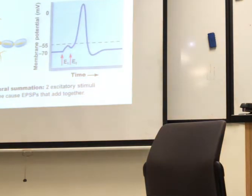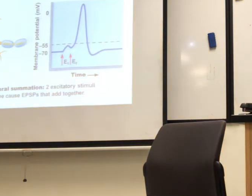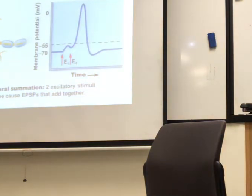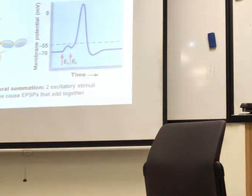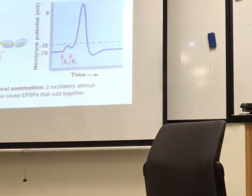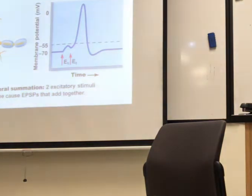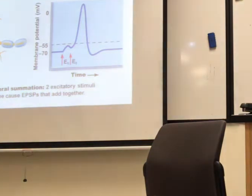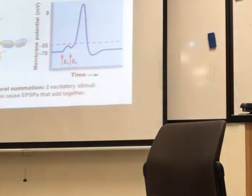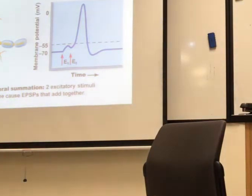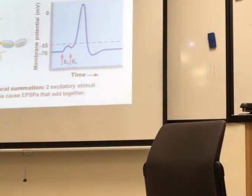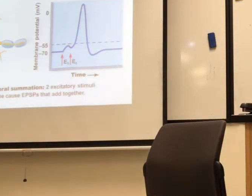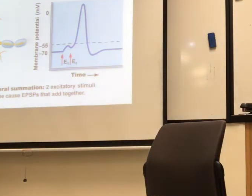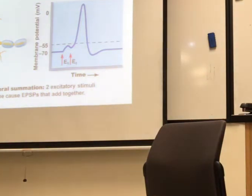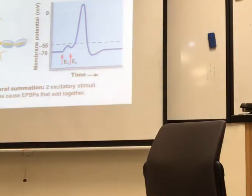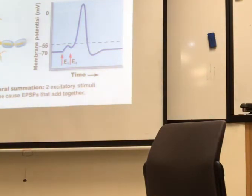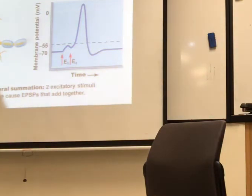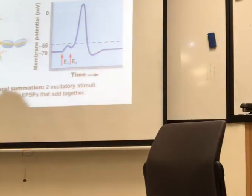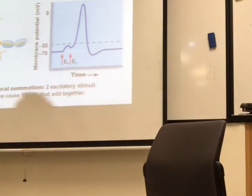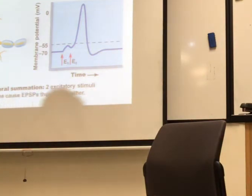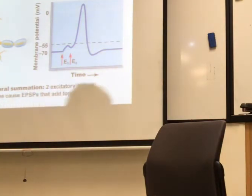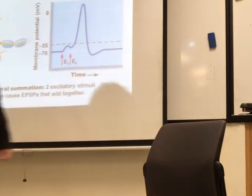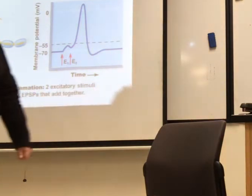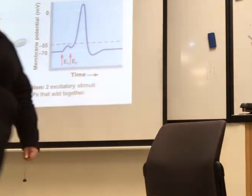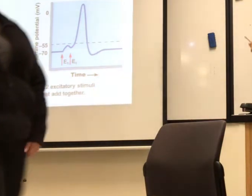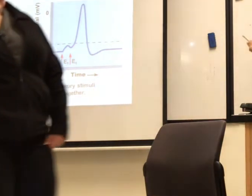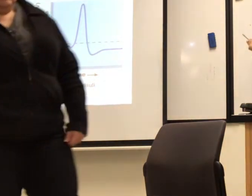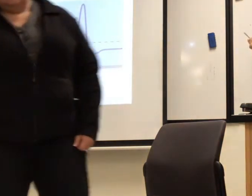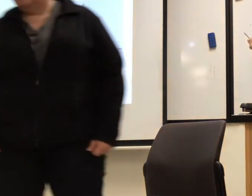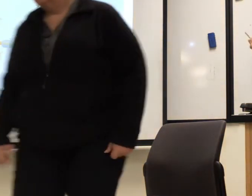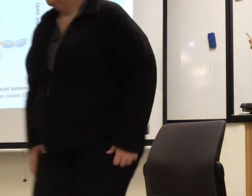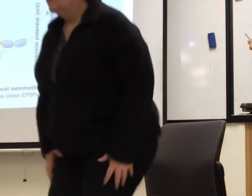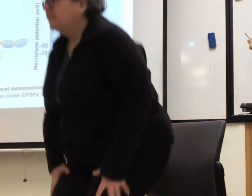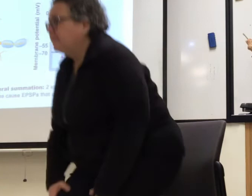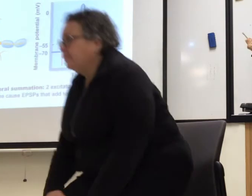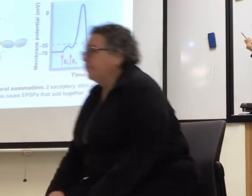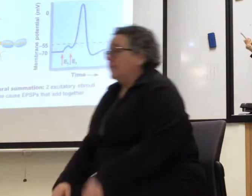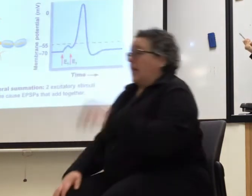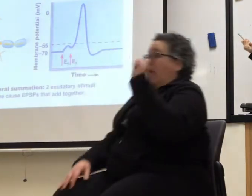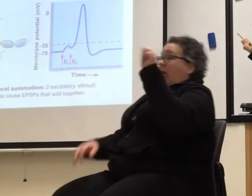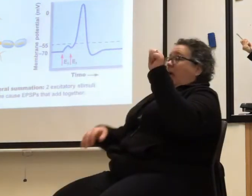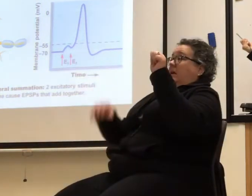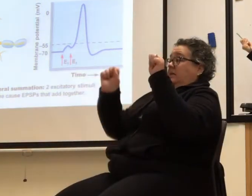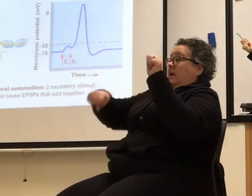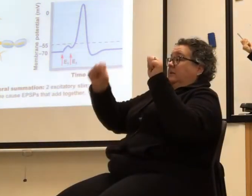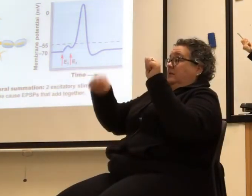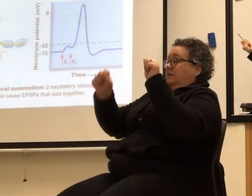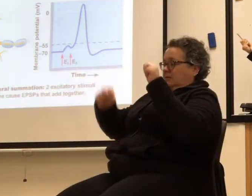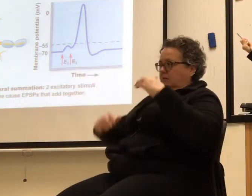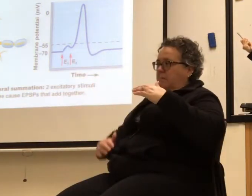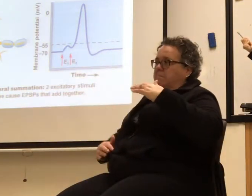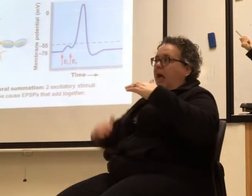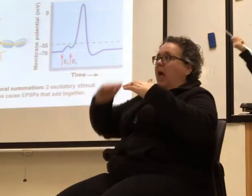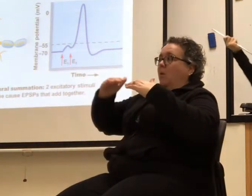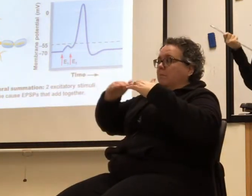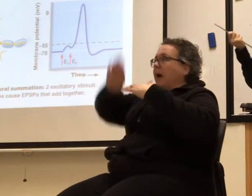All right. Did the cell reach threshold? The answer is yes, because you got an action potential, right? You got a big spike.